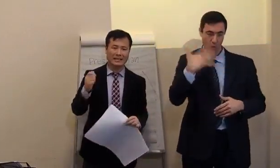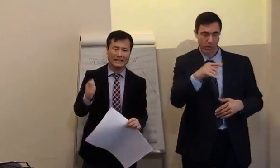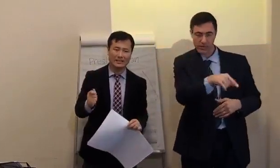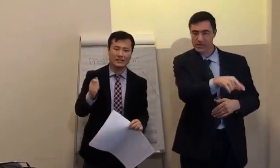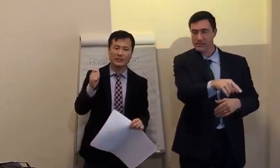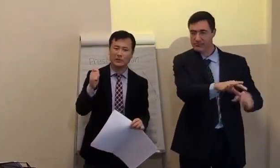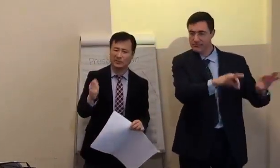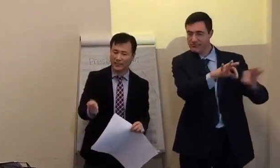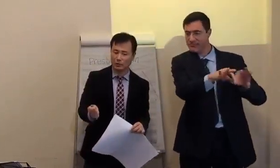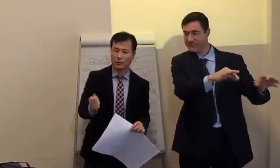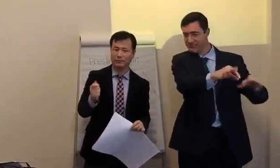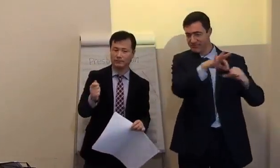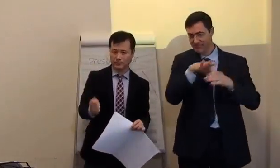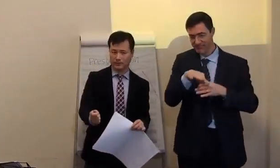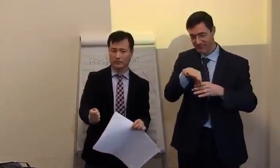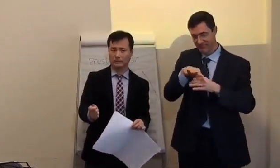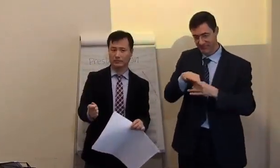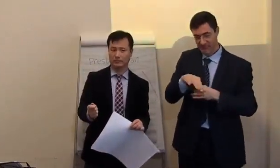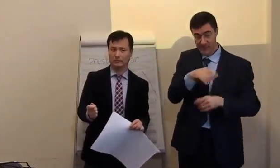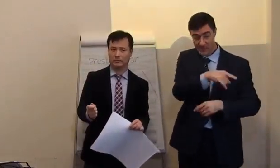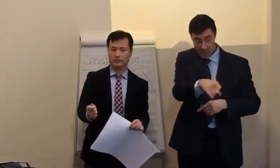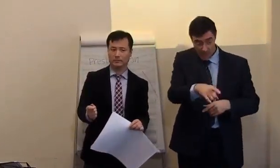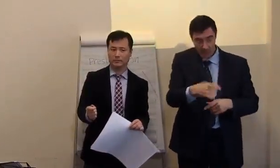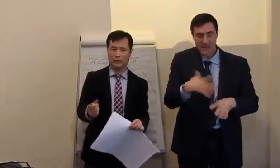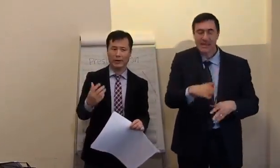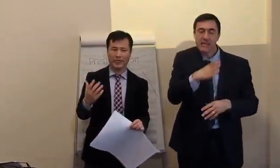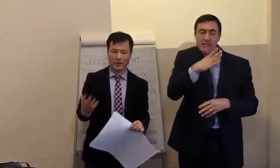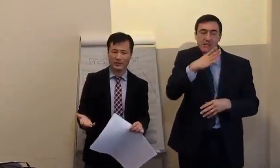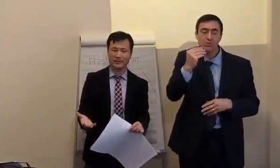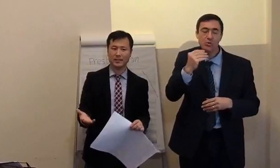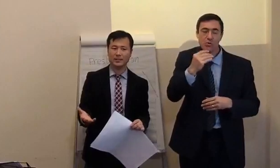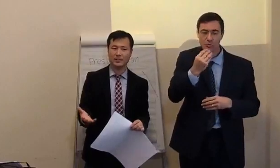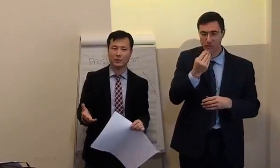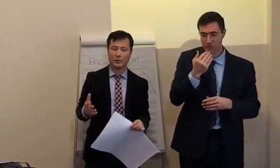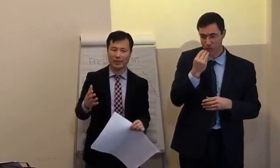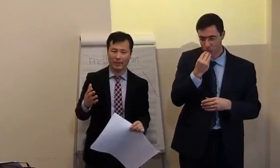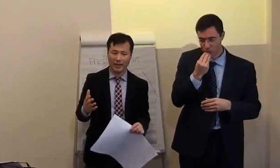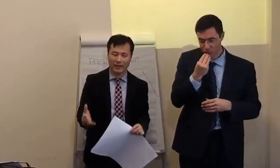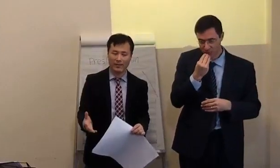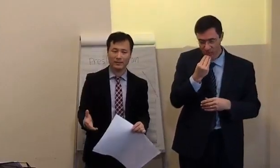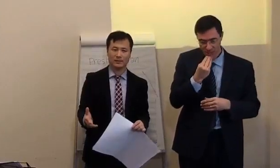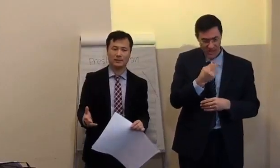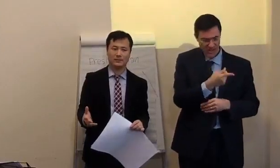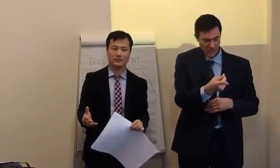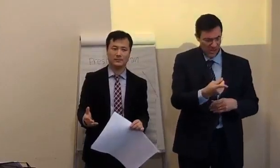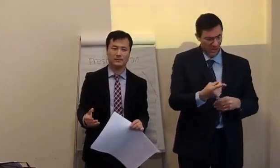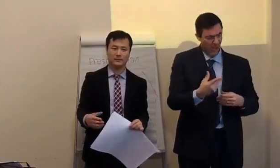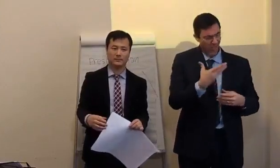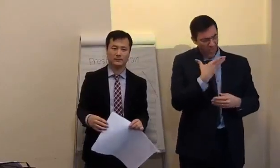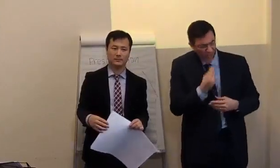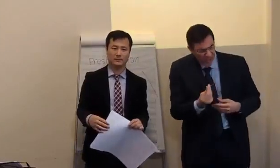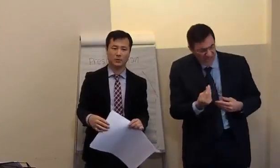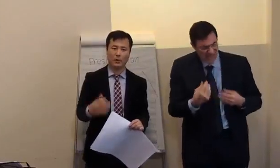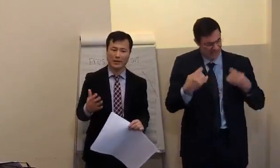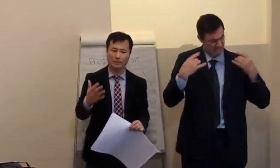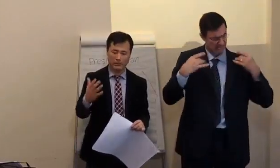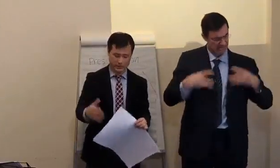need spiritual food, who are thirsty, who are naked, who are in